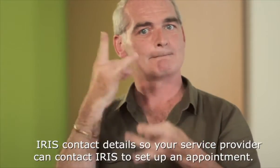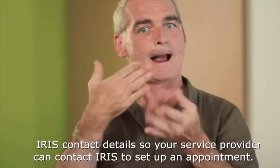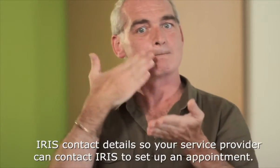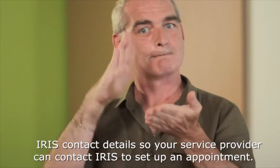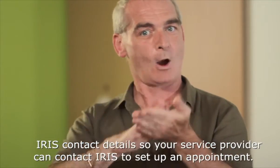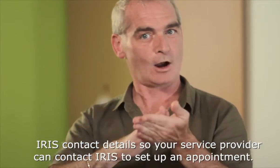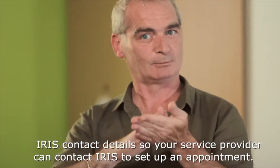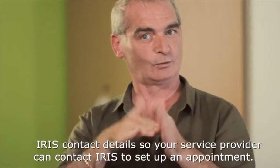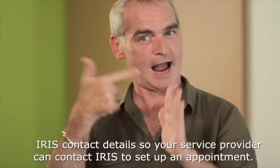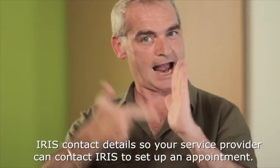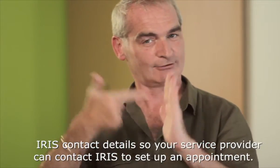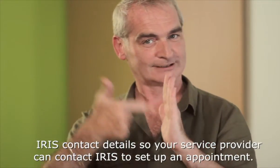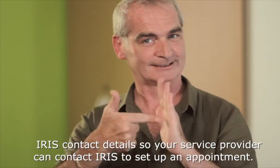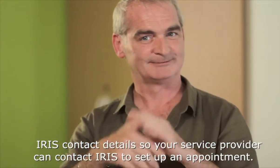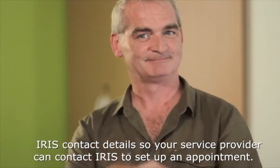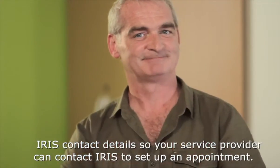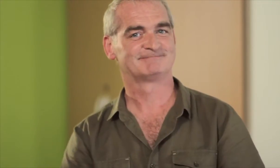provider can contact IRIS to set up an appointment.